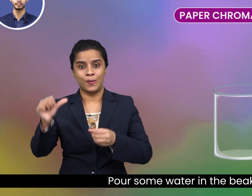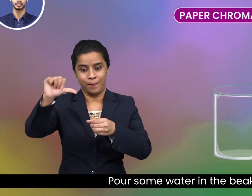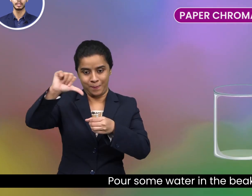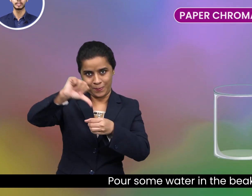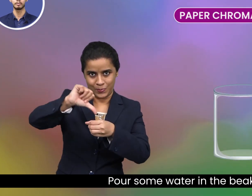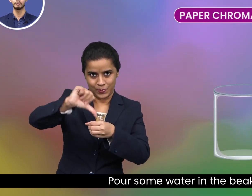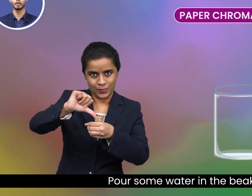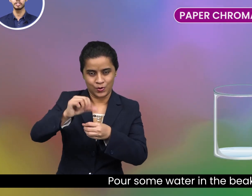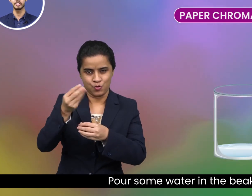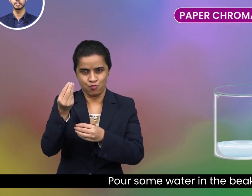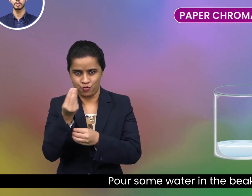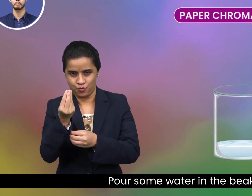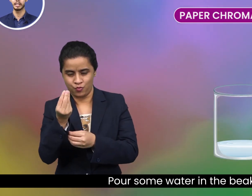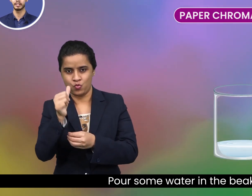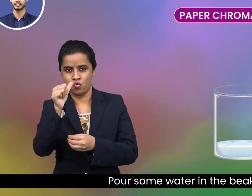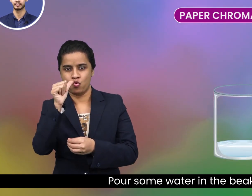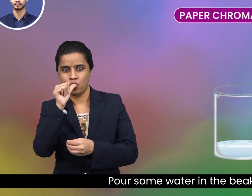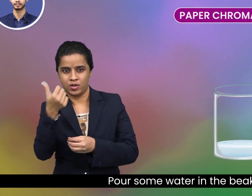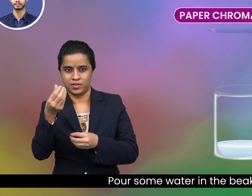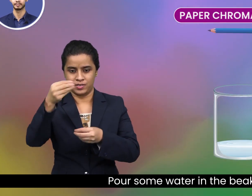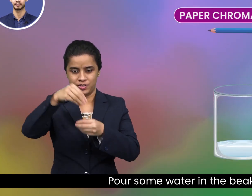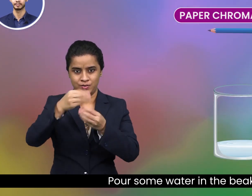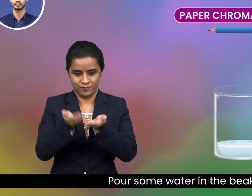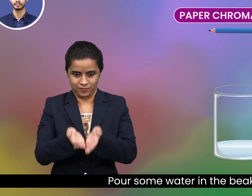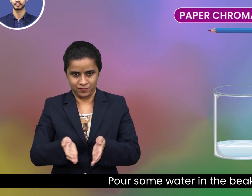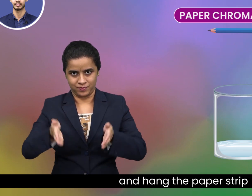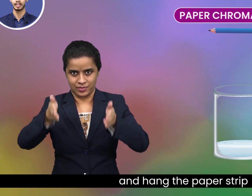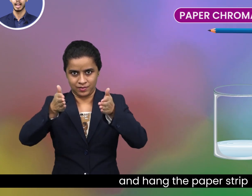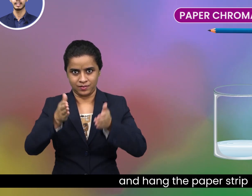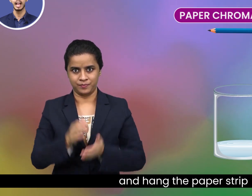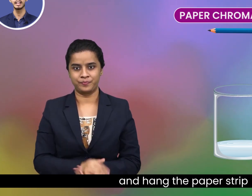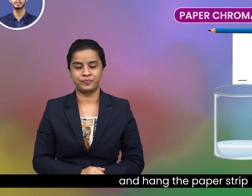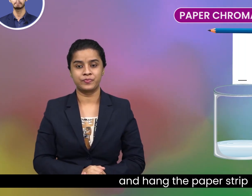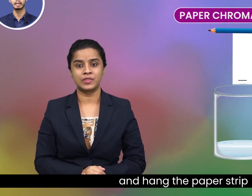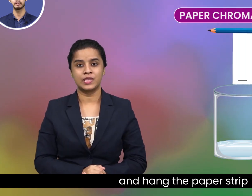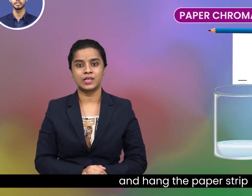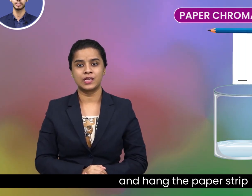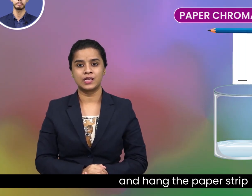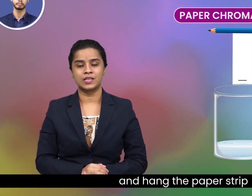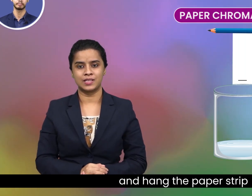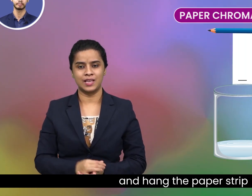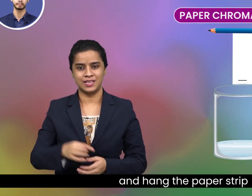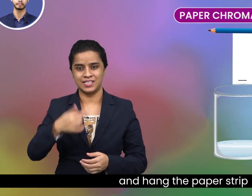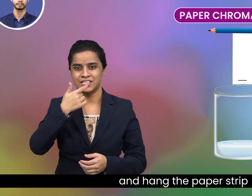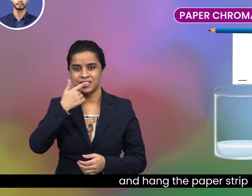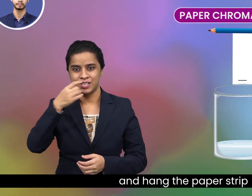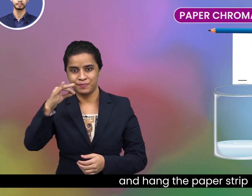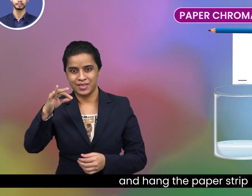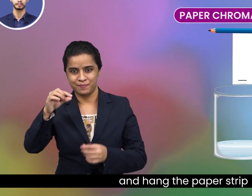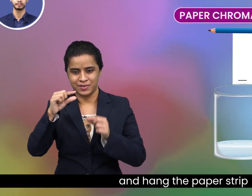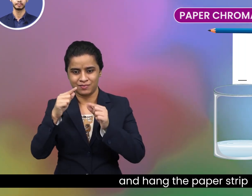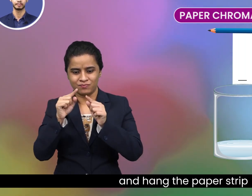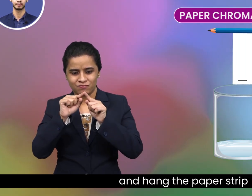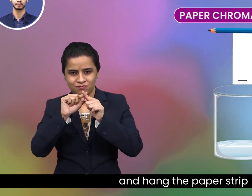Pour some water into the beaker and hang the paper strip